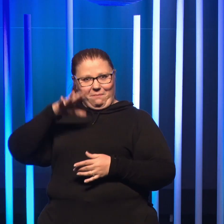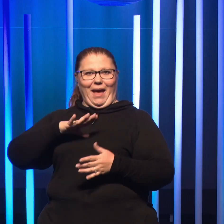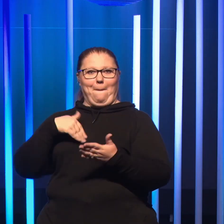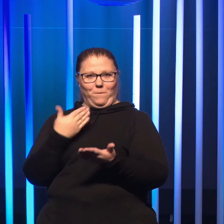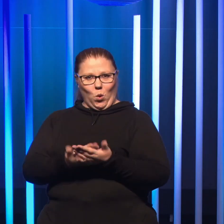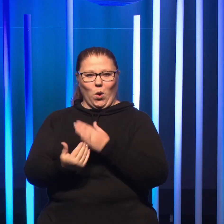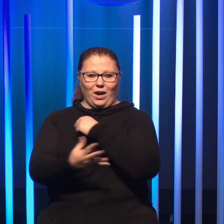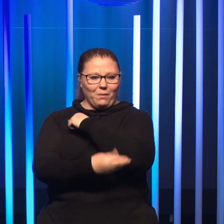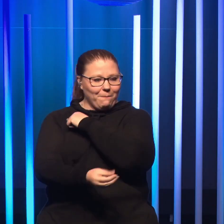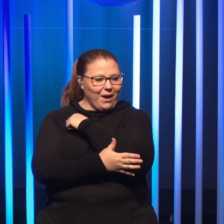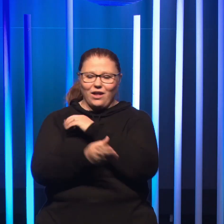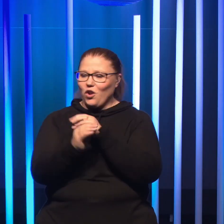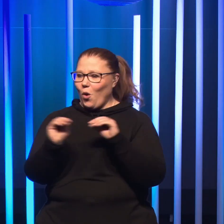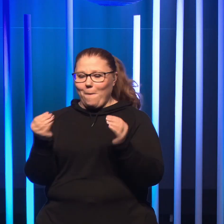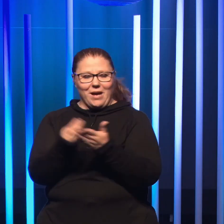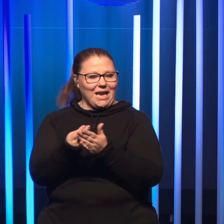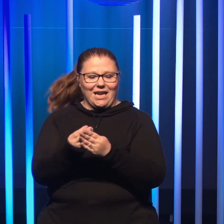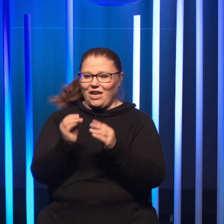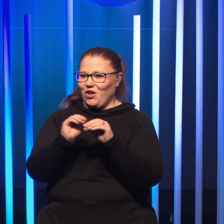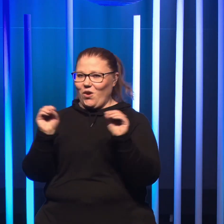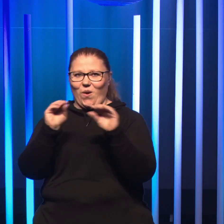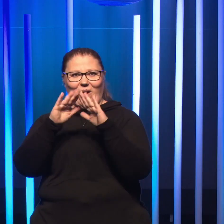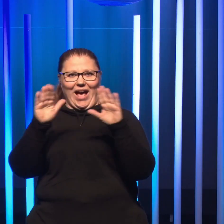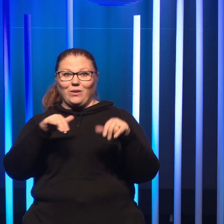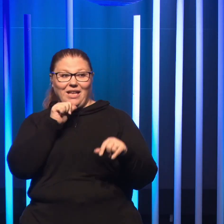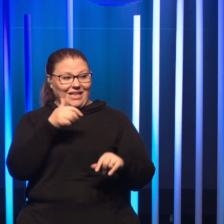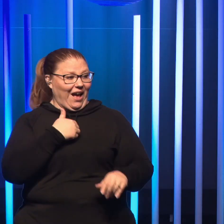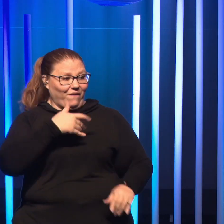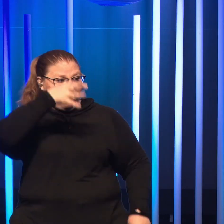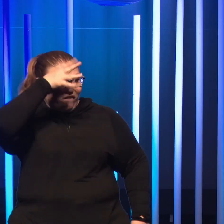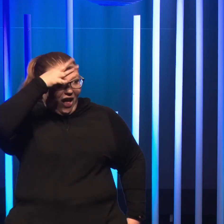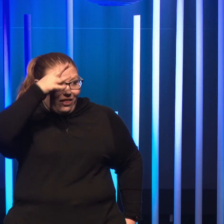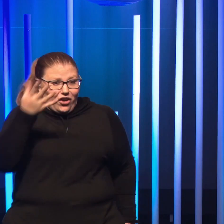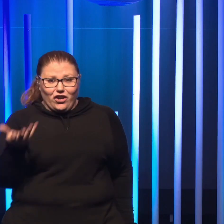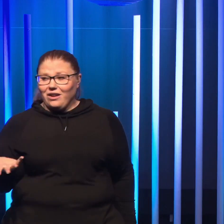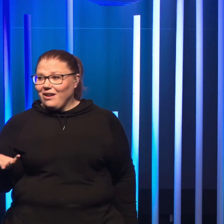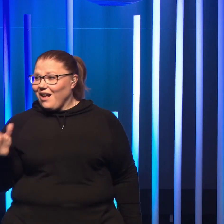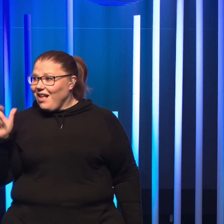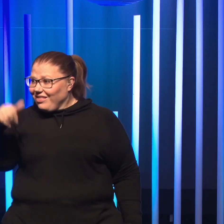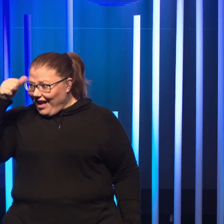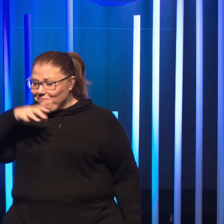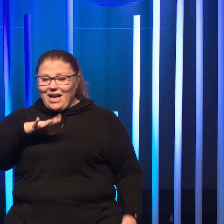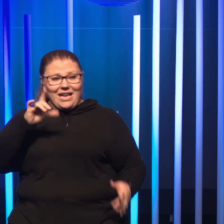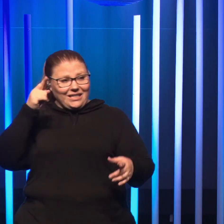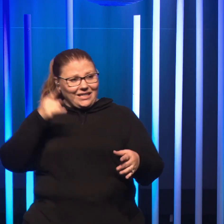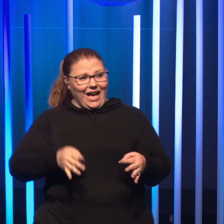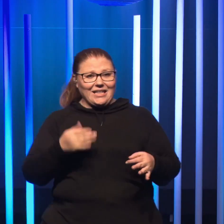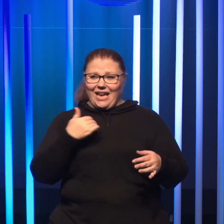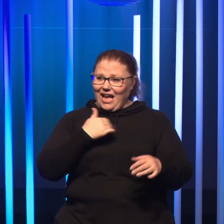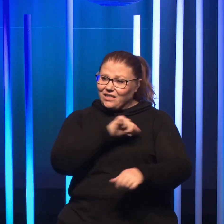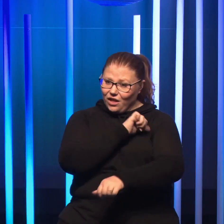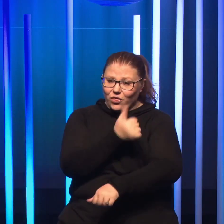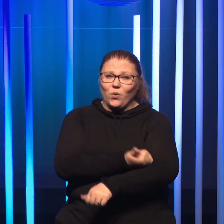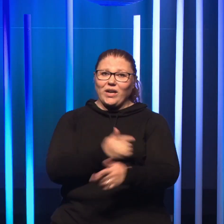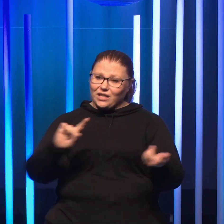money, no house, doesn't even have a father. This guy decides that he has the authority to change